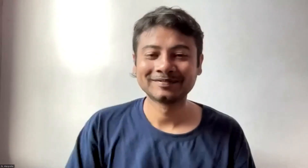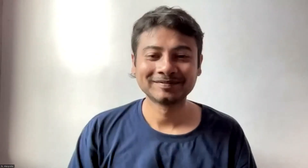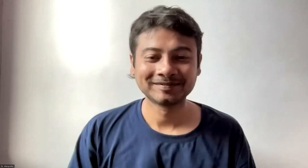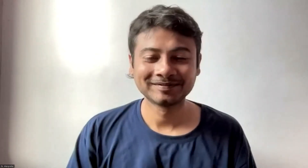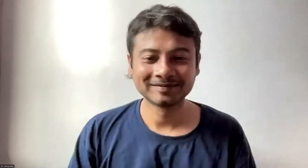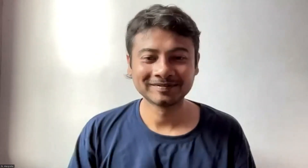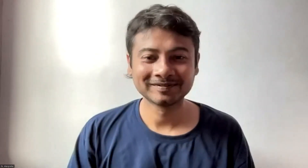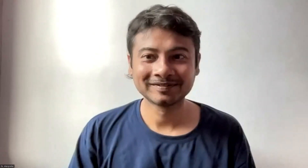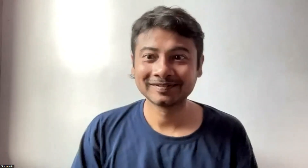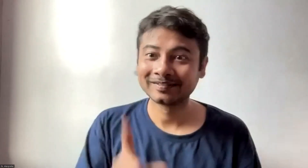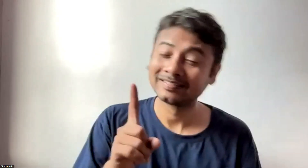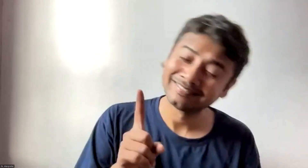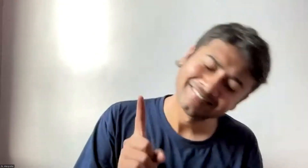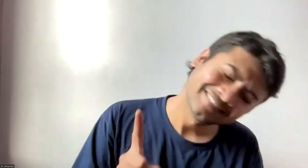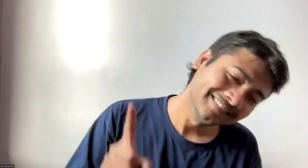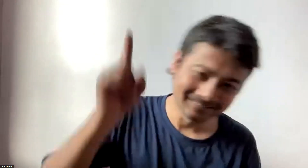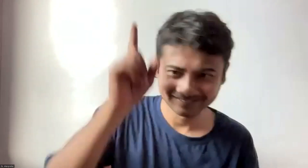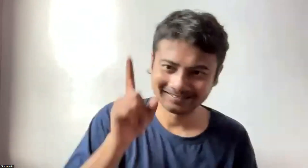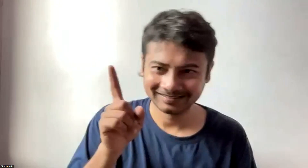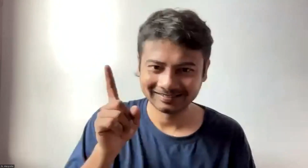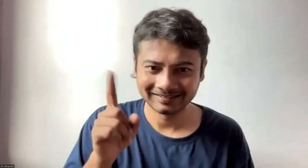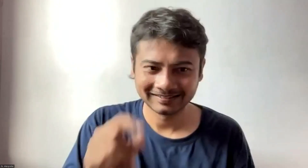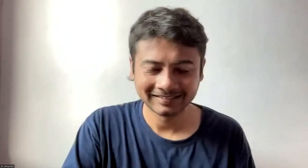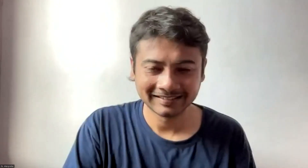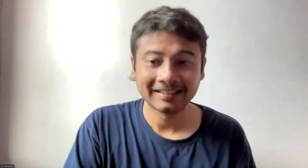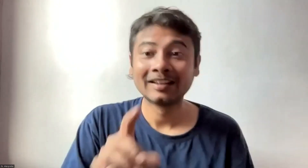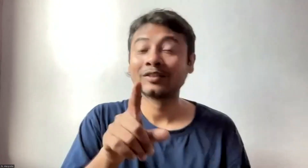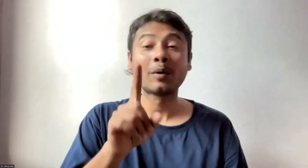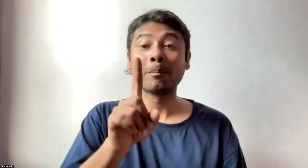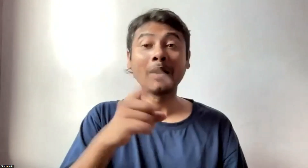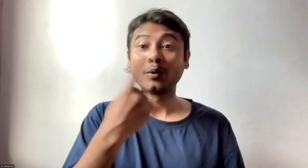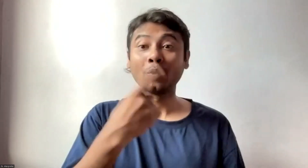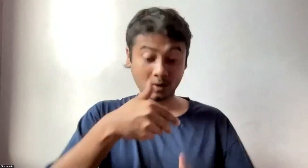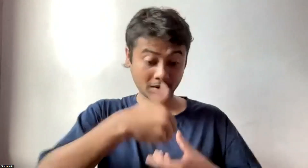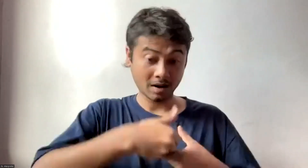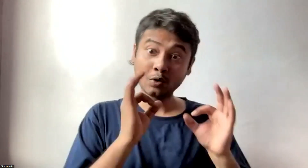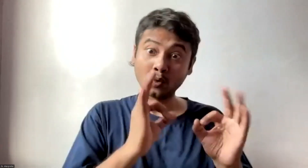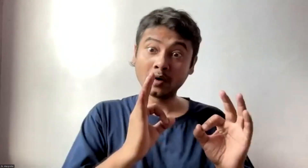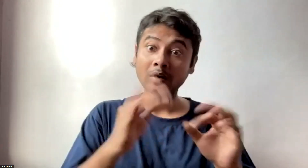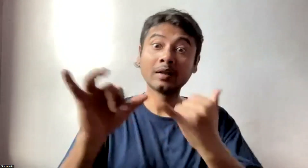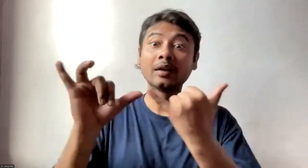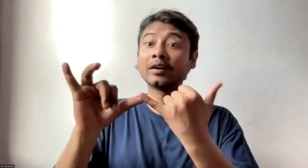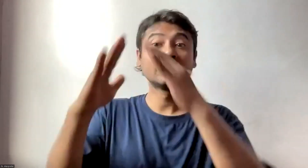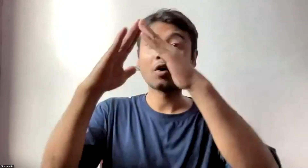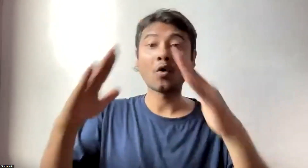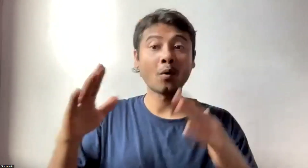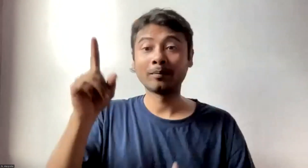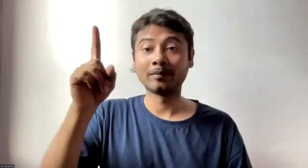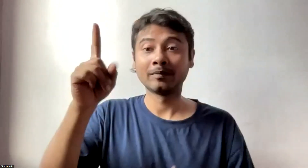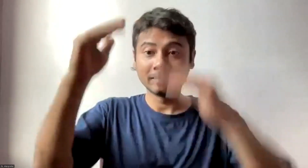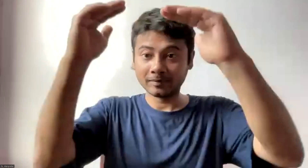right? So, but when these people are in the mood of goodness, they go to Swarglok, means they enjoy all